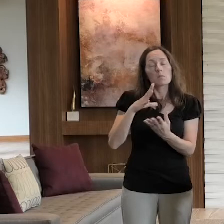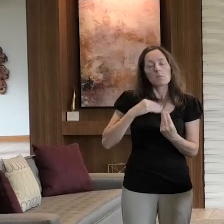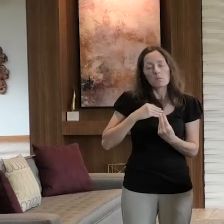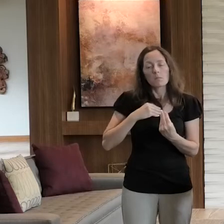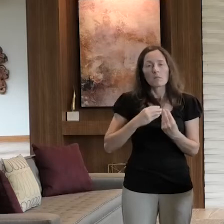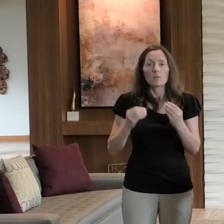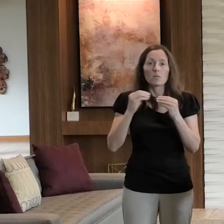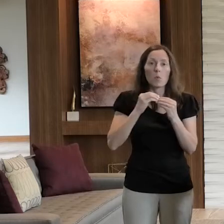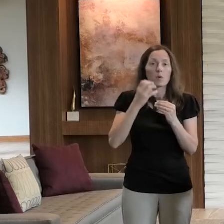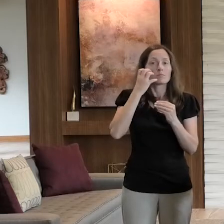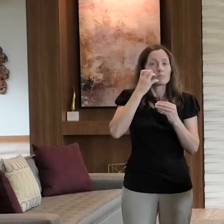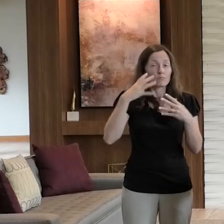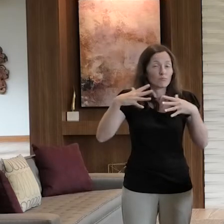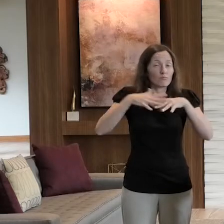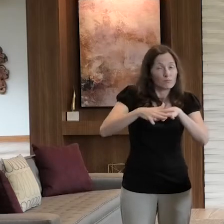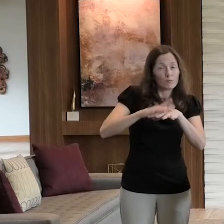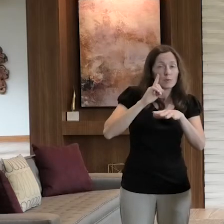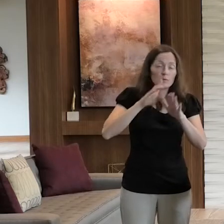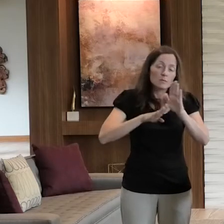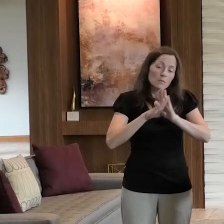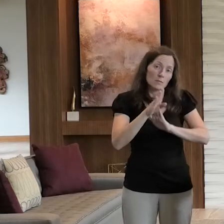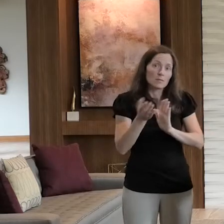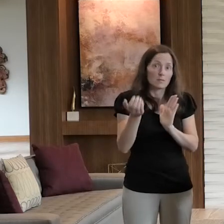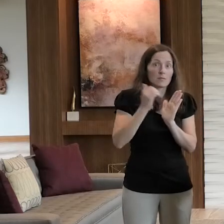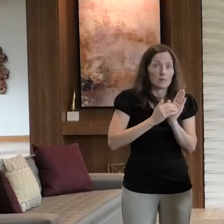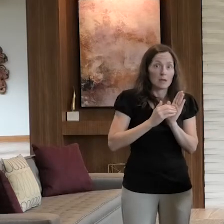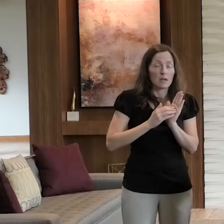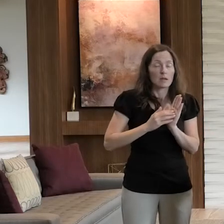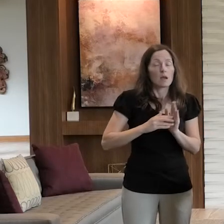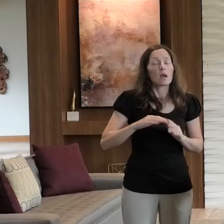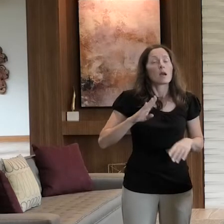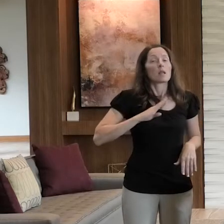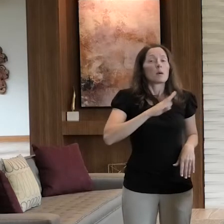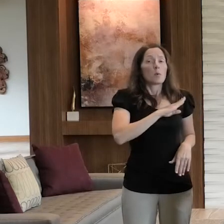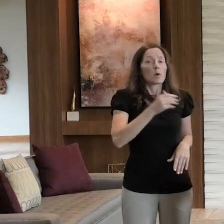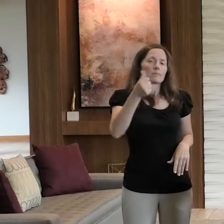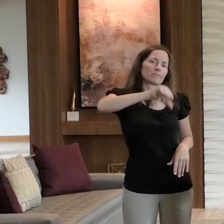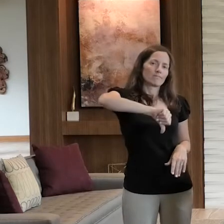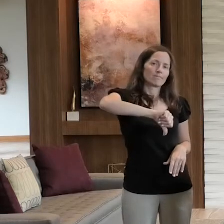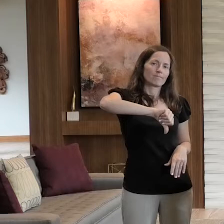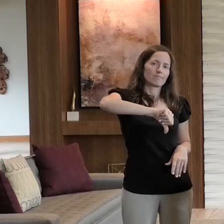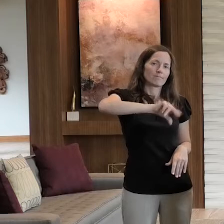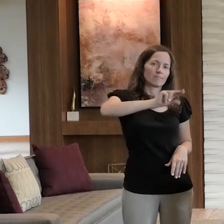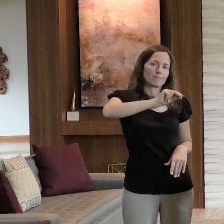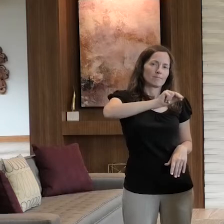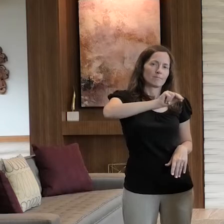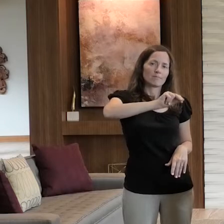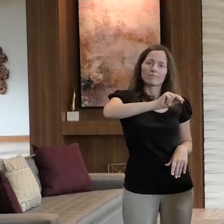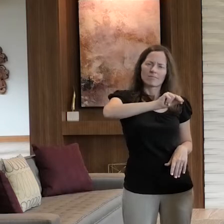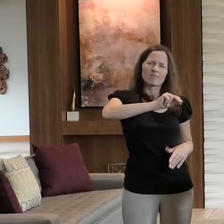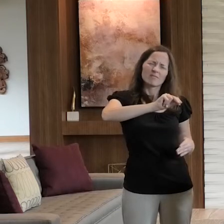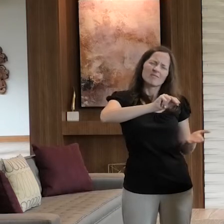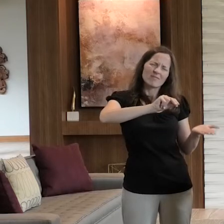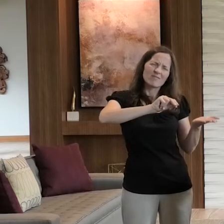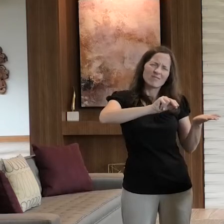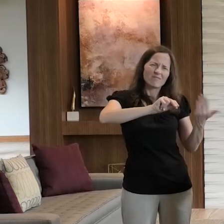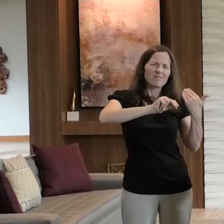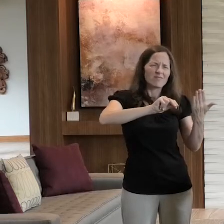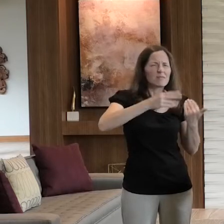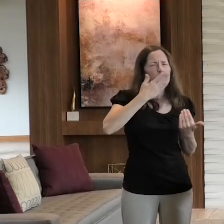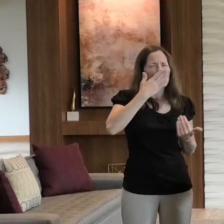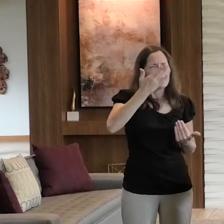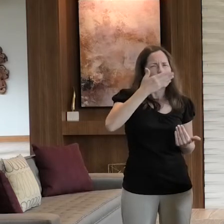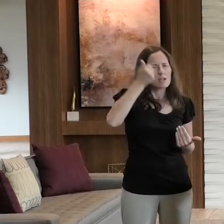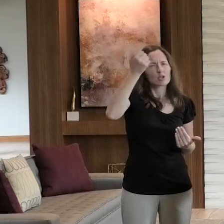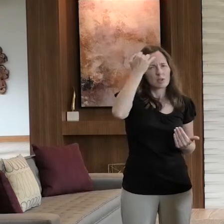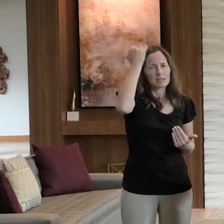downtown. And the zoning board ultimately said, no, you've got to bring us something better, okay?